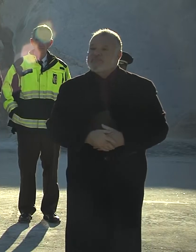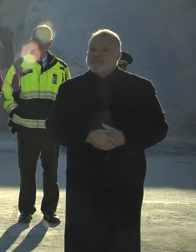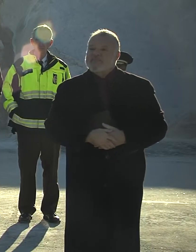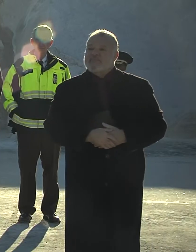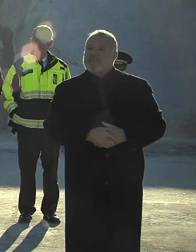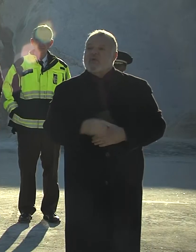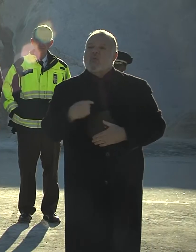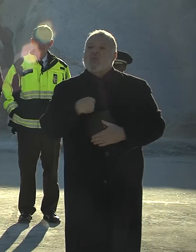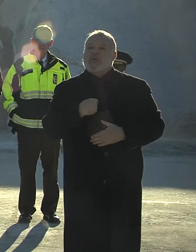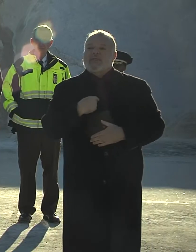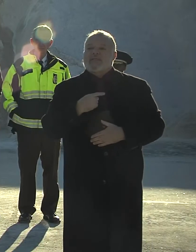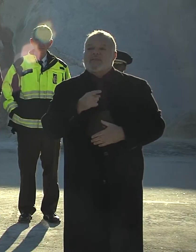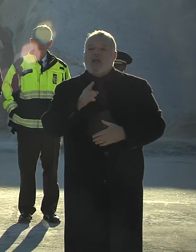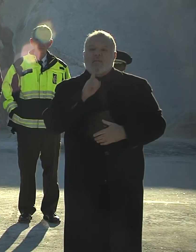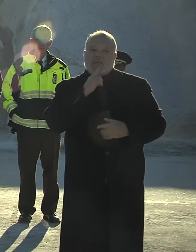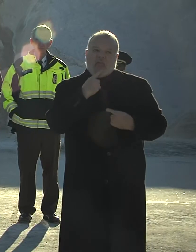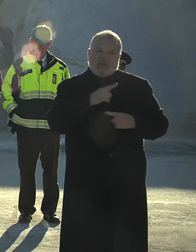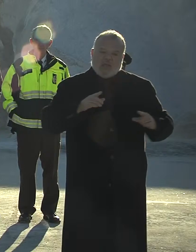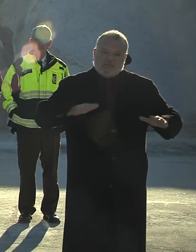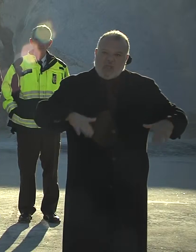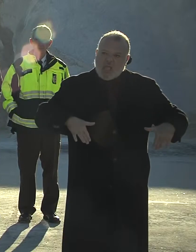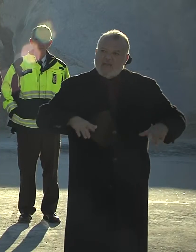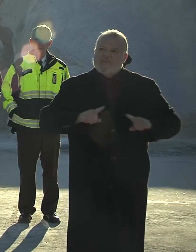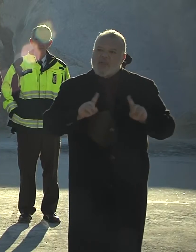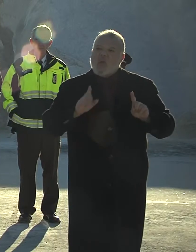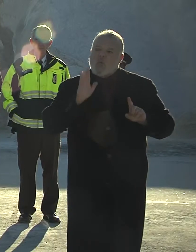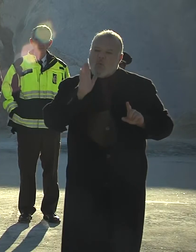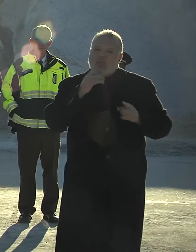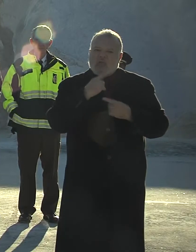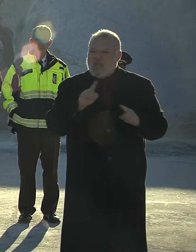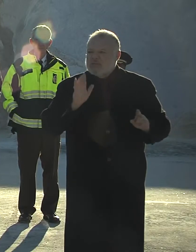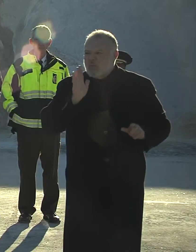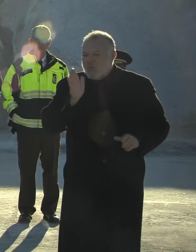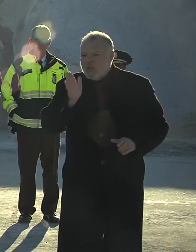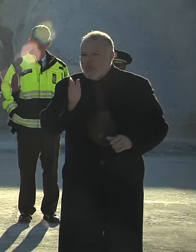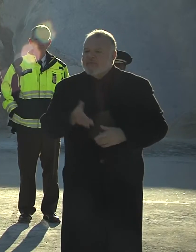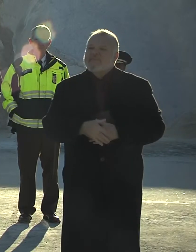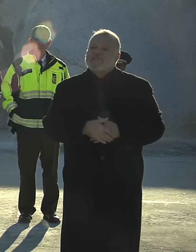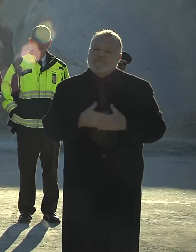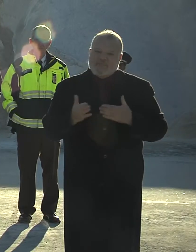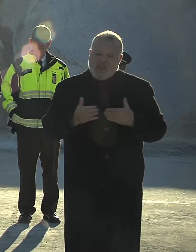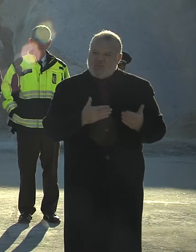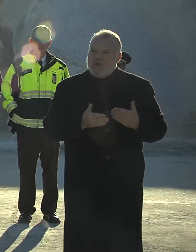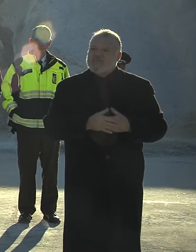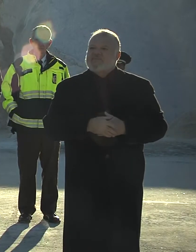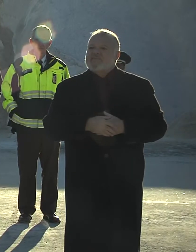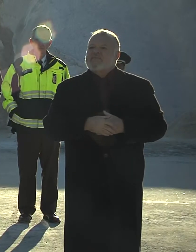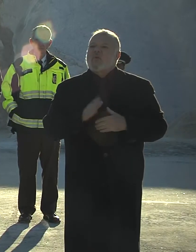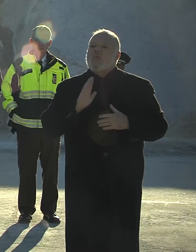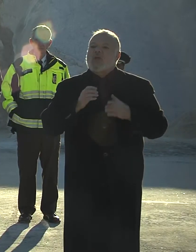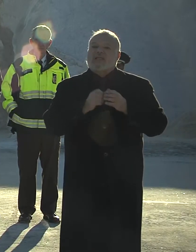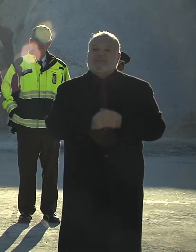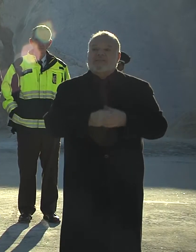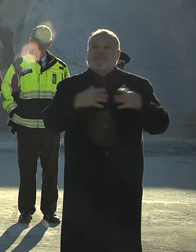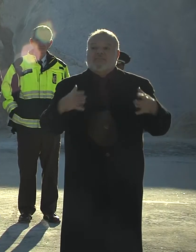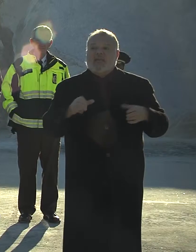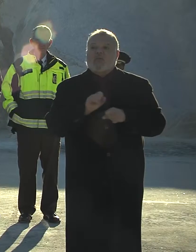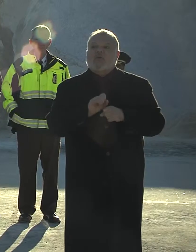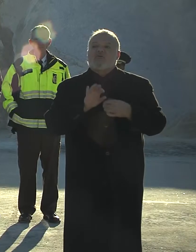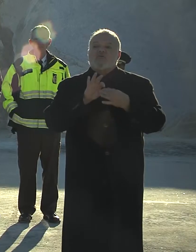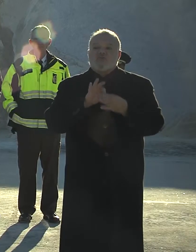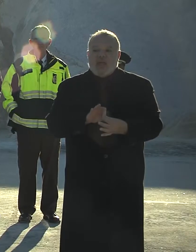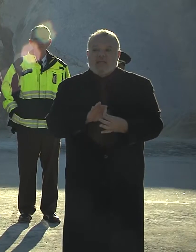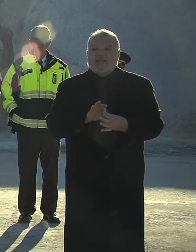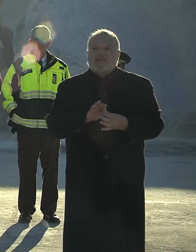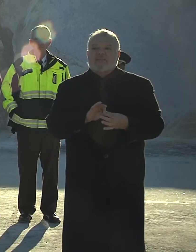announcing now, but very soon, sort of a much expanded work on resilience, and particularly not just